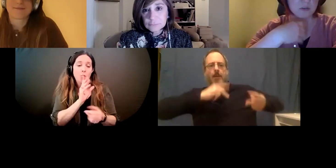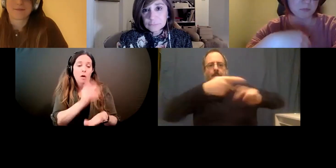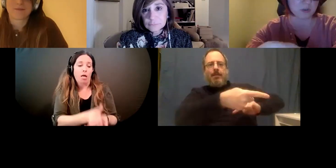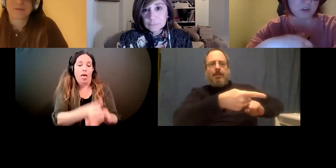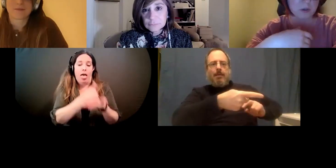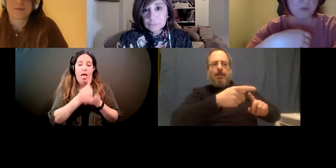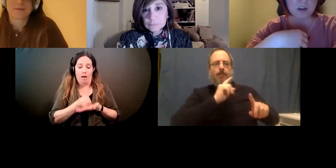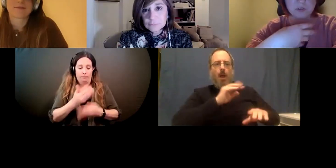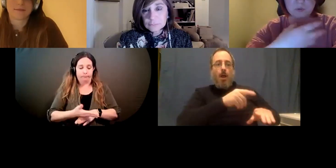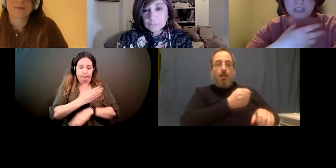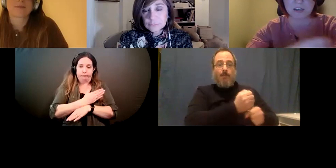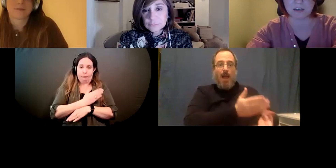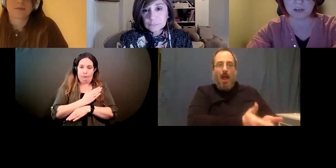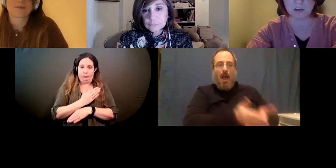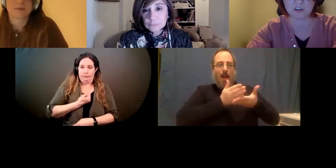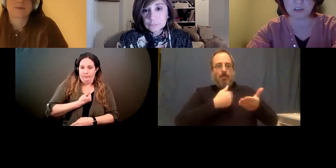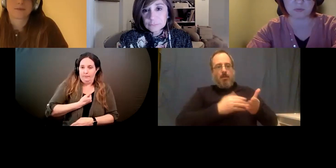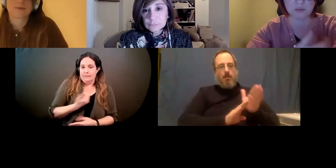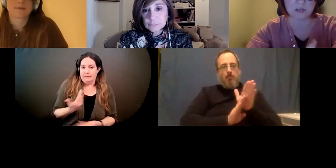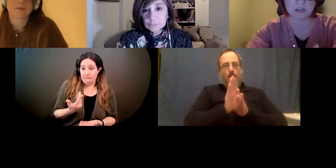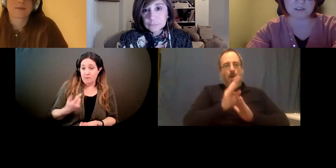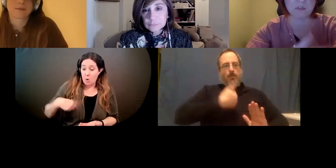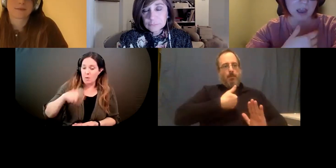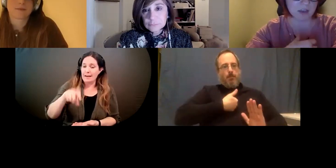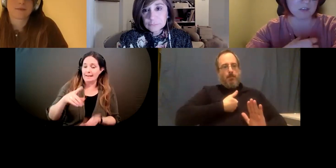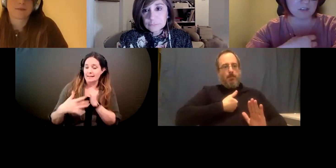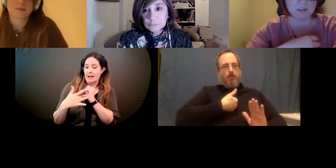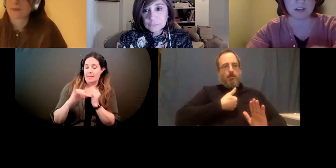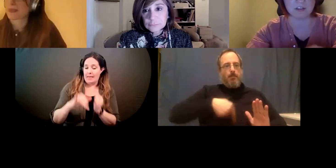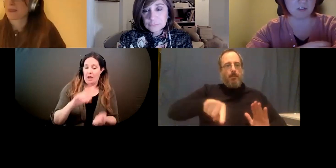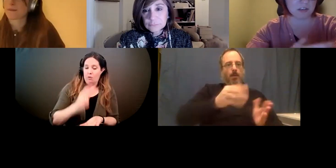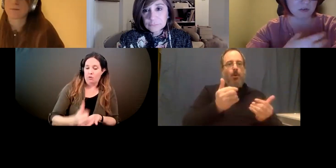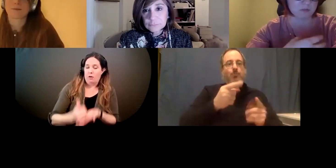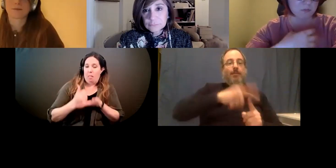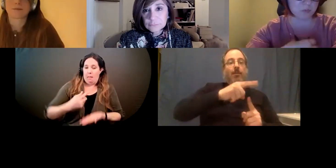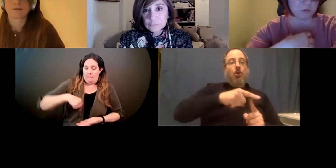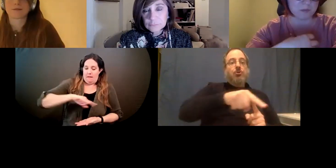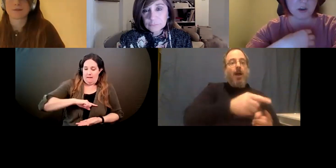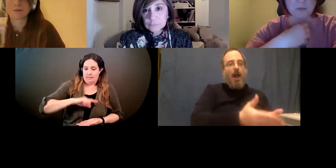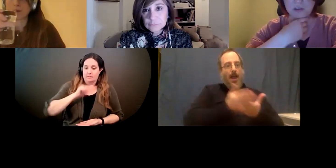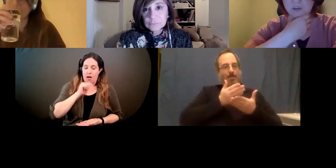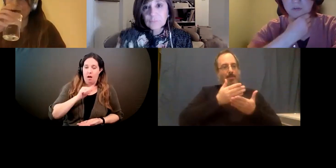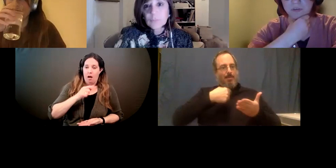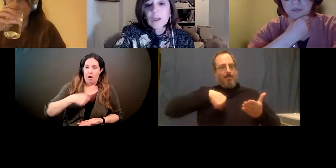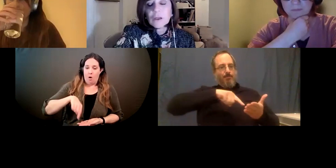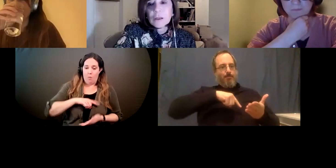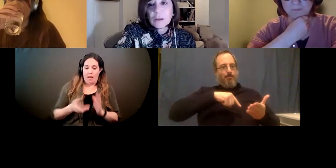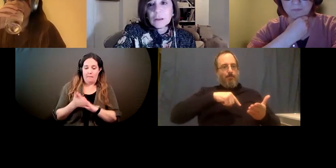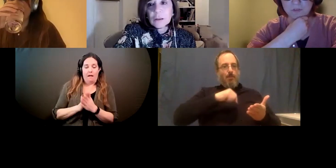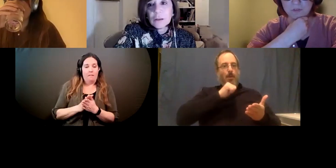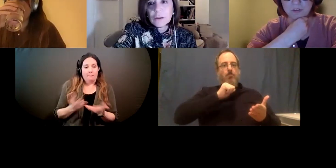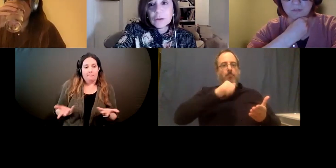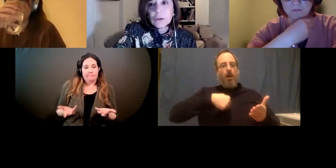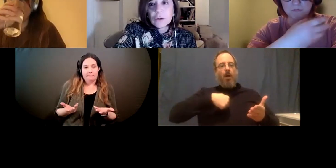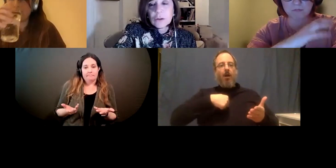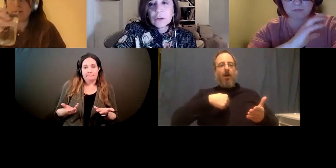in your book, in your memoir, that we need a technology that would serve us and not that we would be objects of